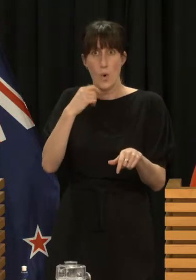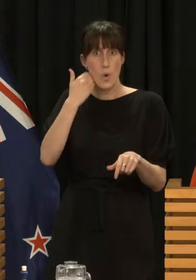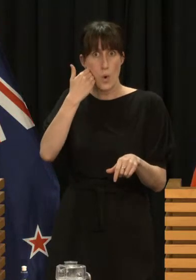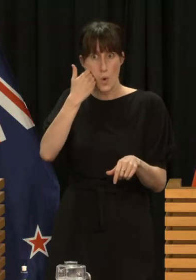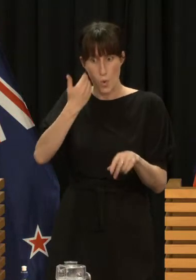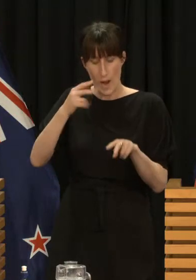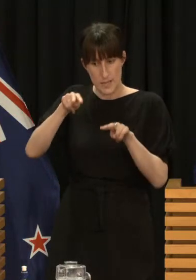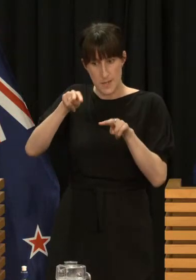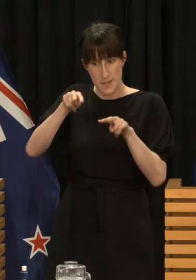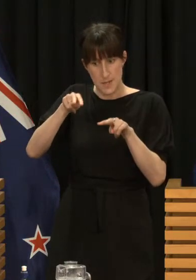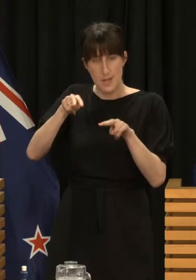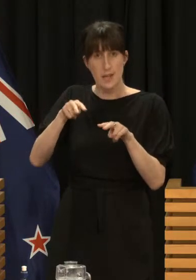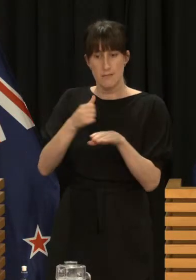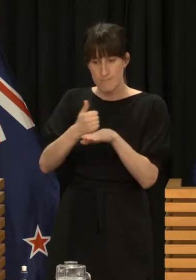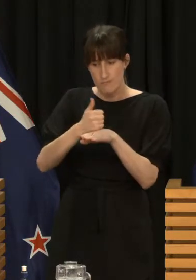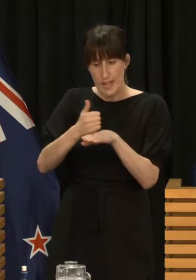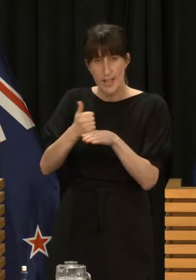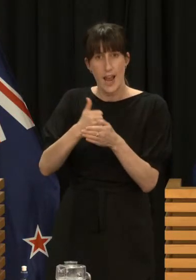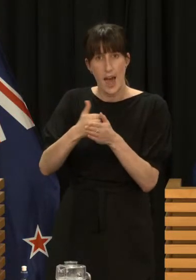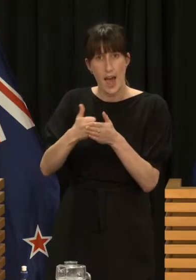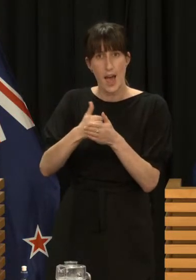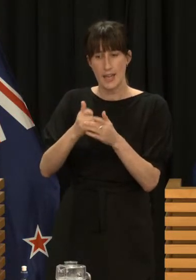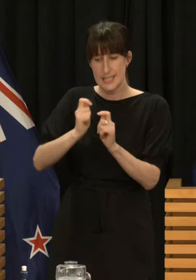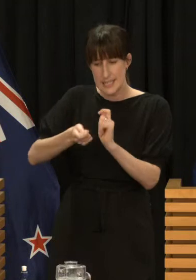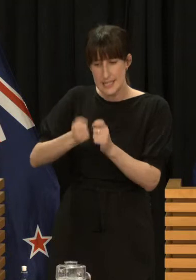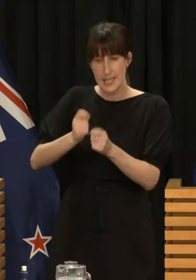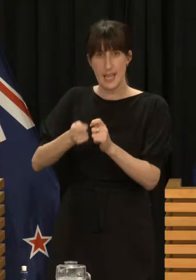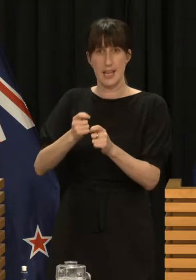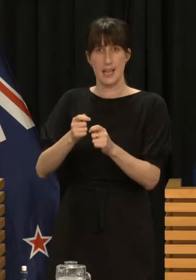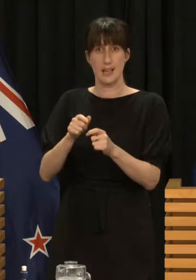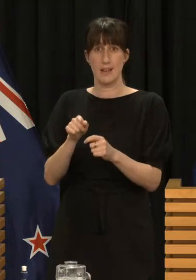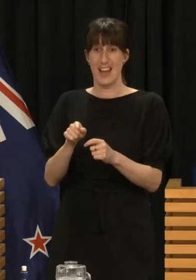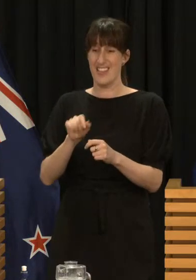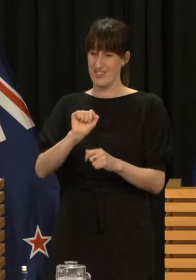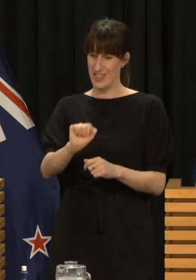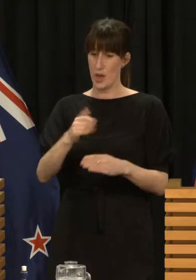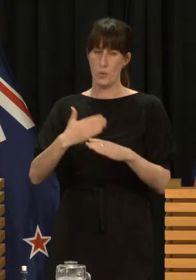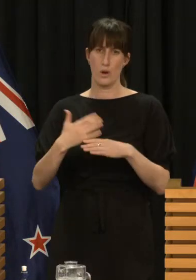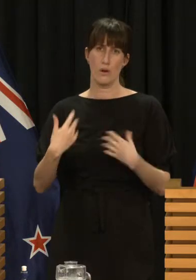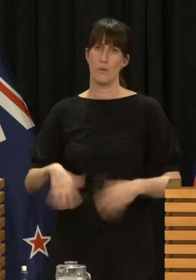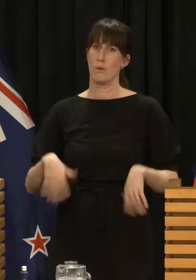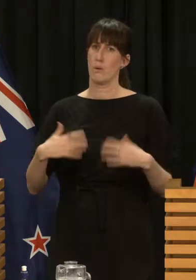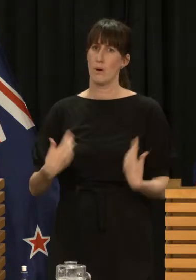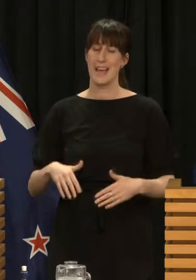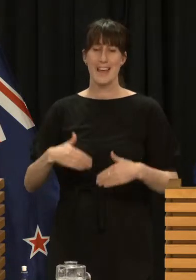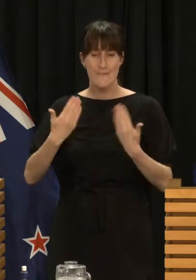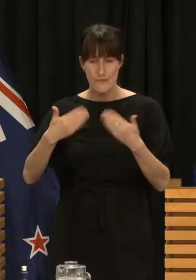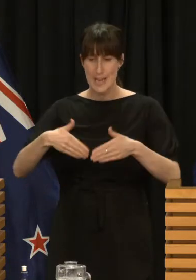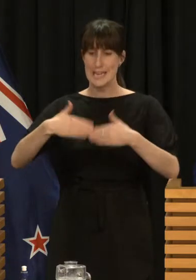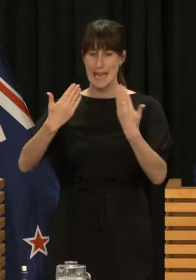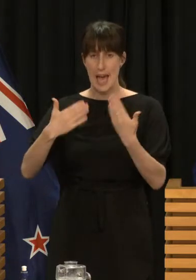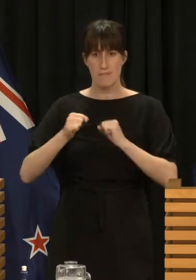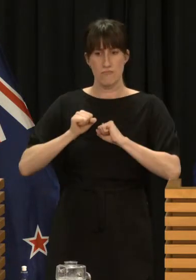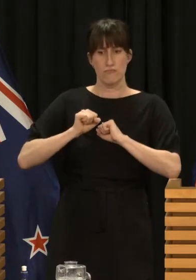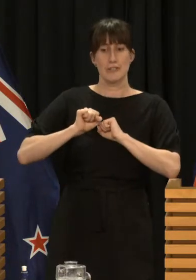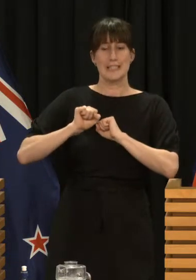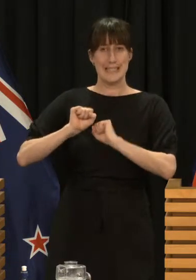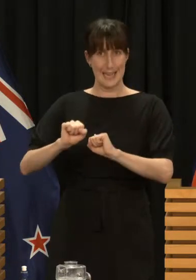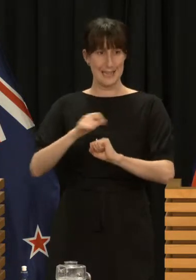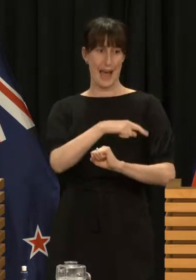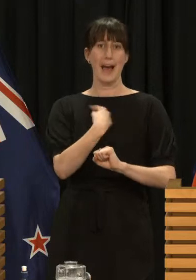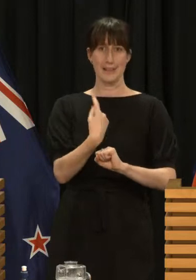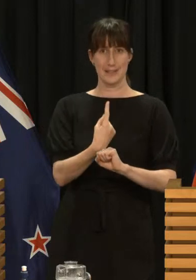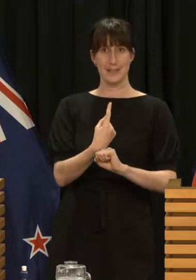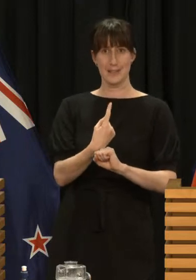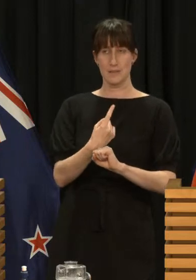country. They are doing an incredible job day in, day out, keeping COVID-19 out of our community.